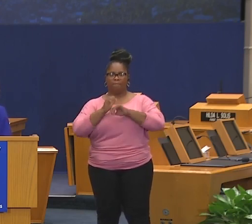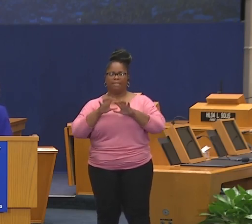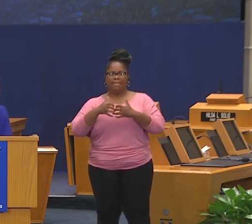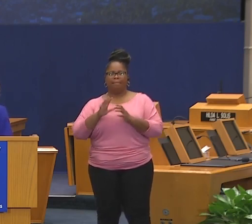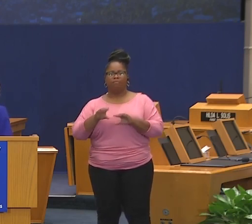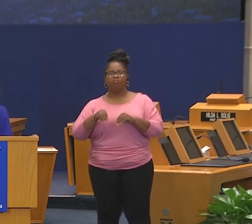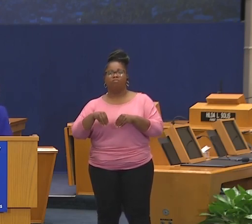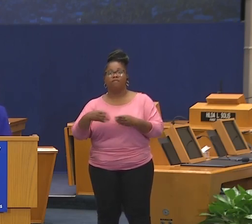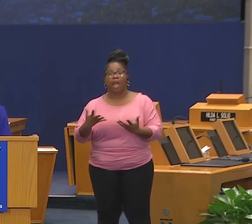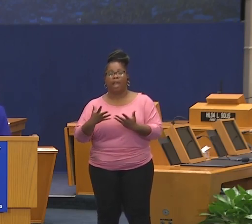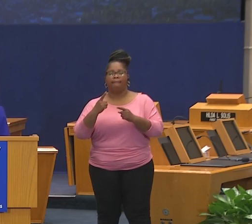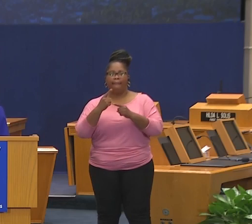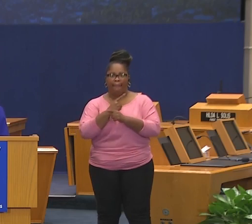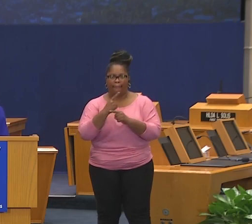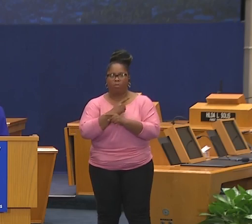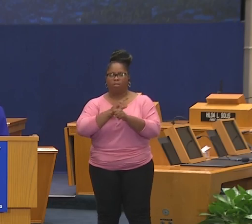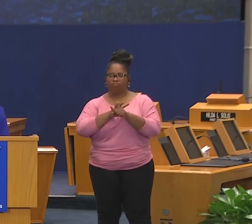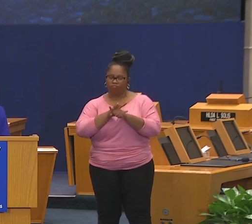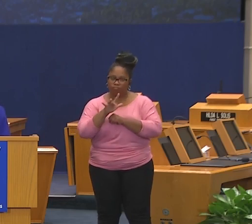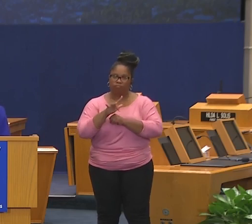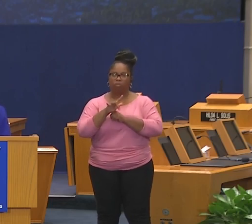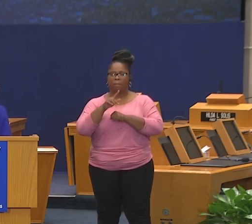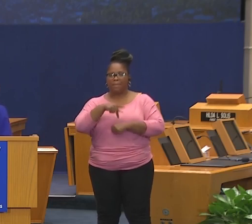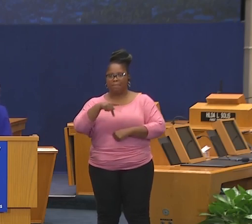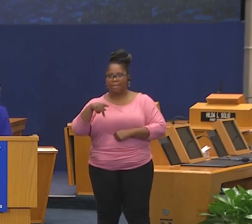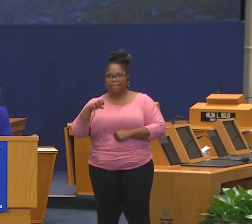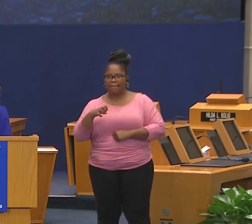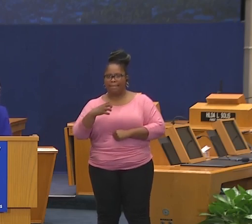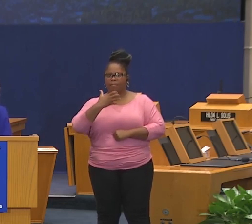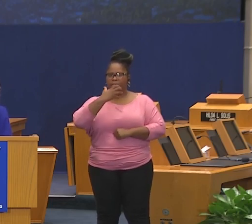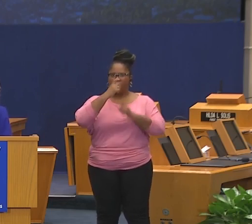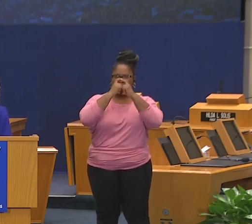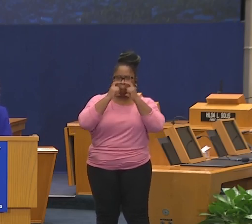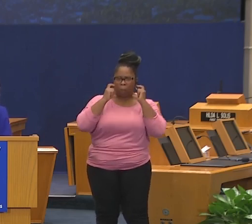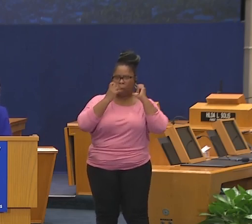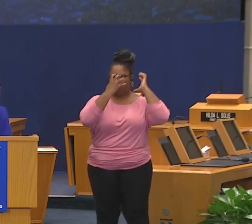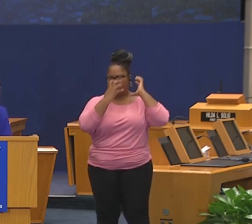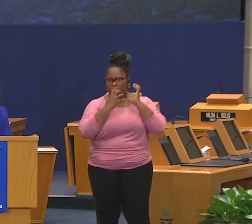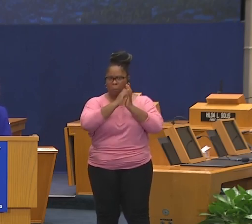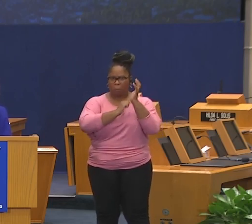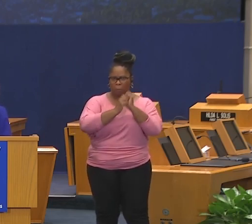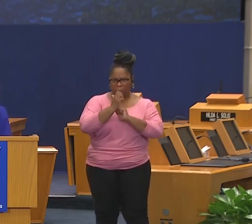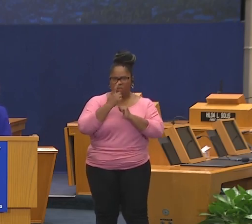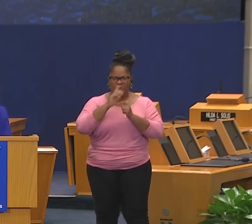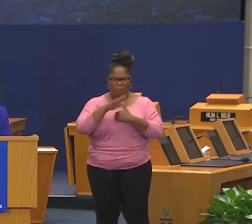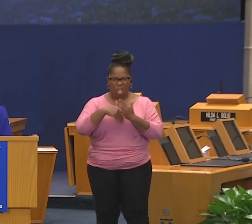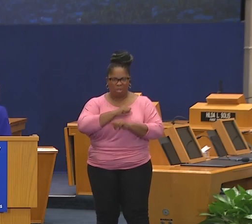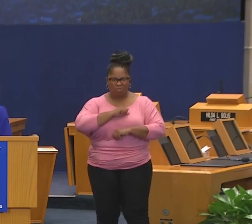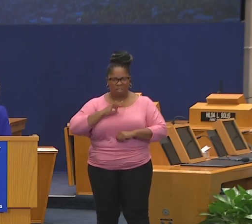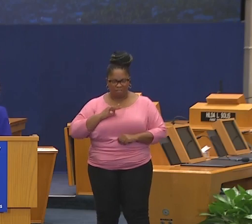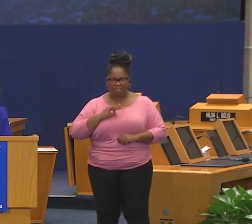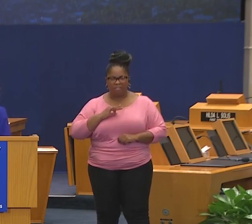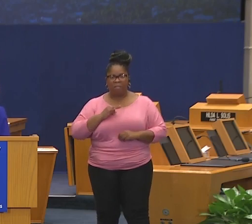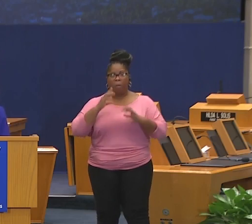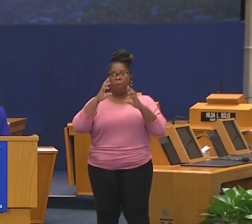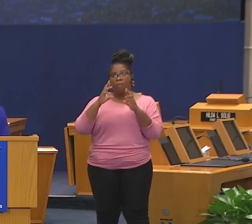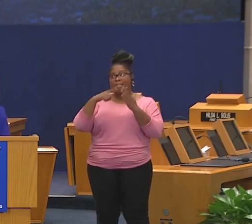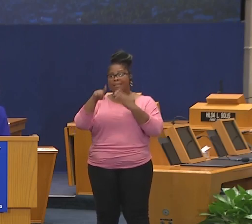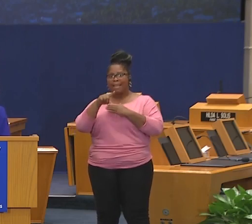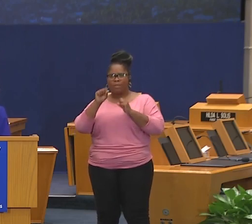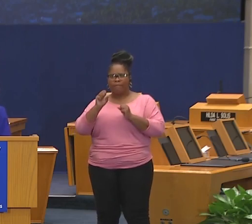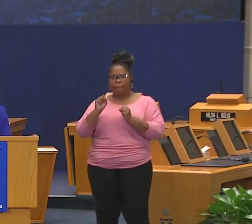personal protection equipment for all employees. We're hoping to be able to post reports starting next week that include the